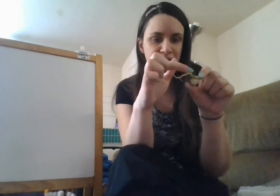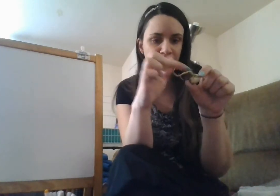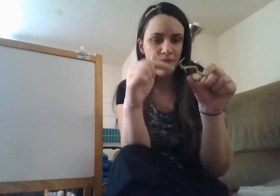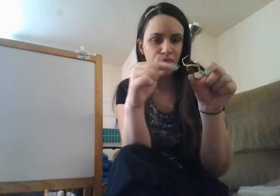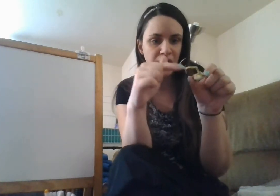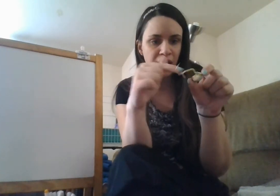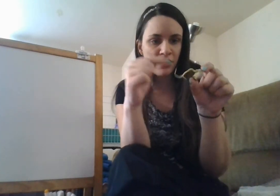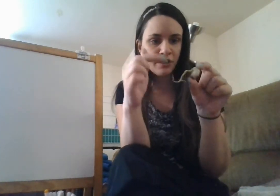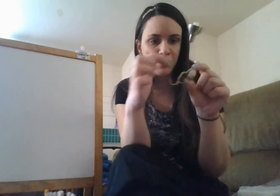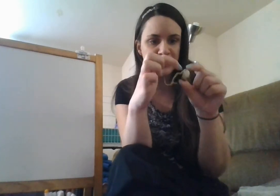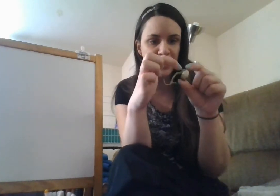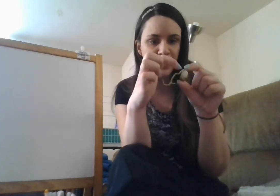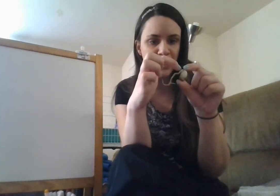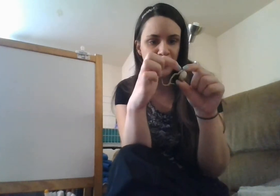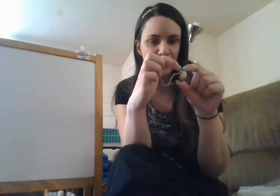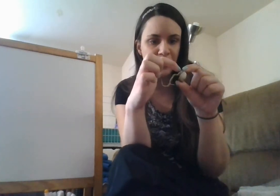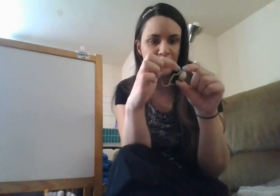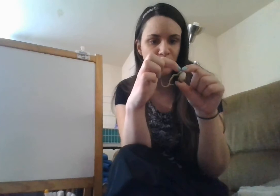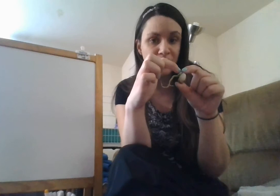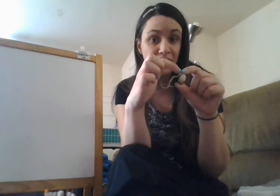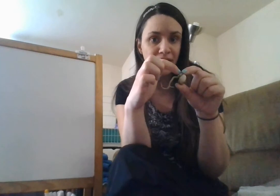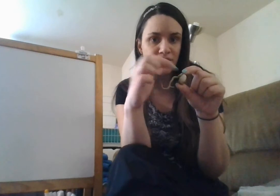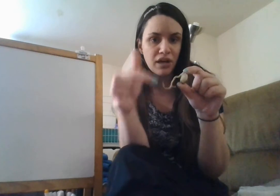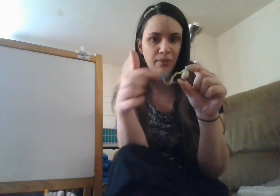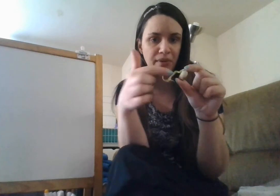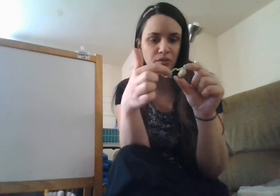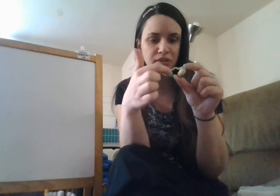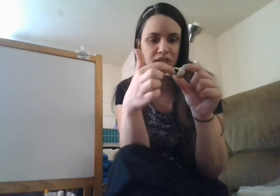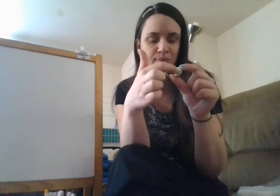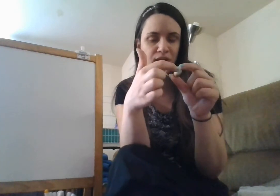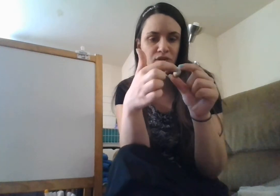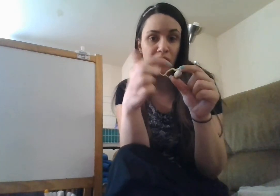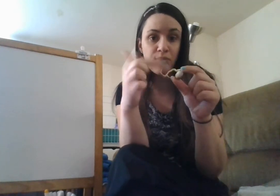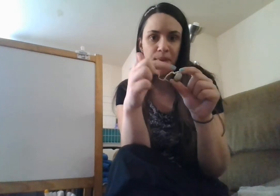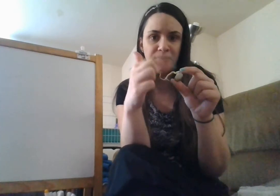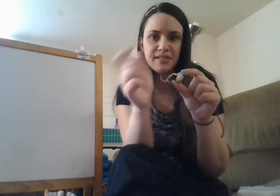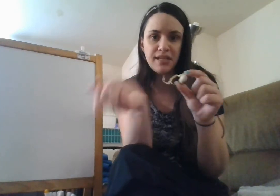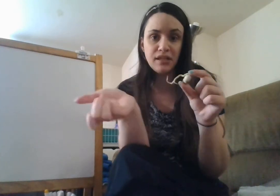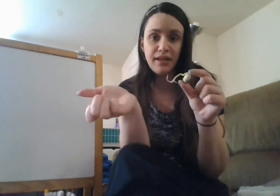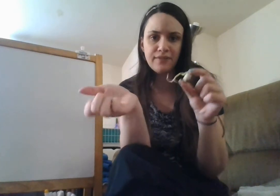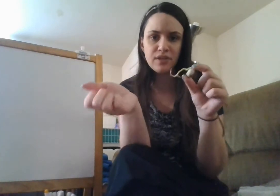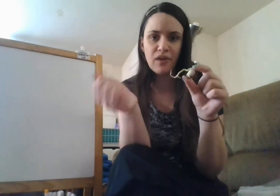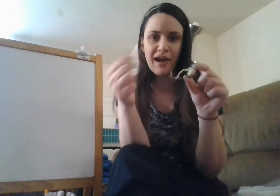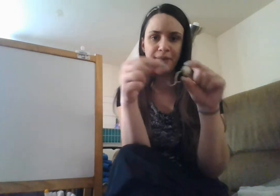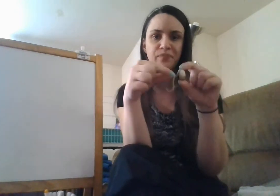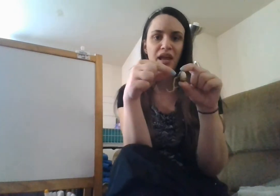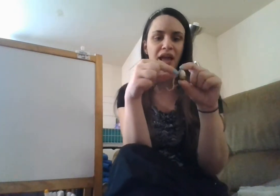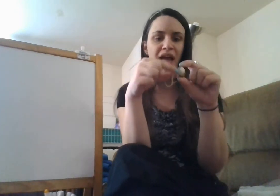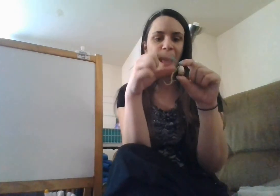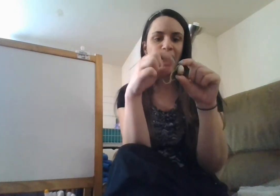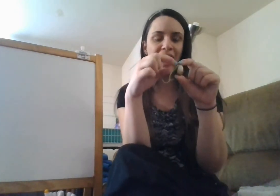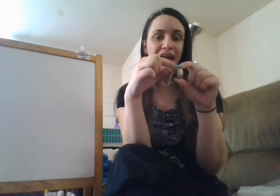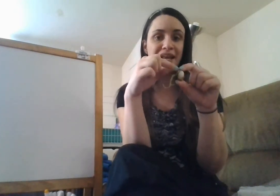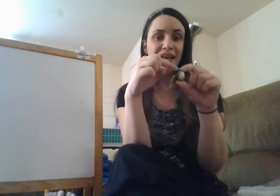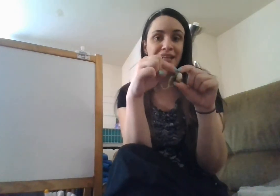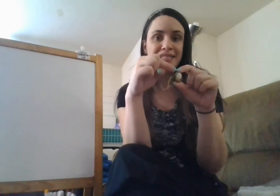here. Here are the roots. In here is where the leaves are going to be. So once this peels off, we'll be able to see the leaves, okay? And